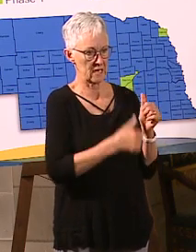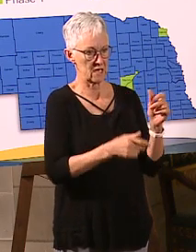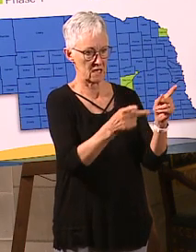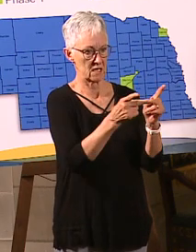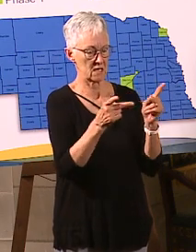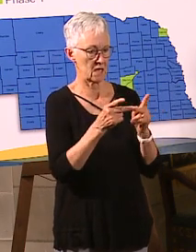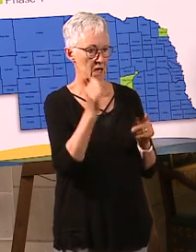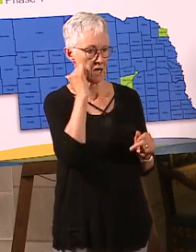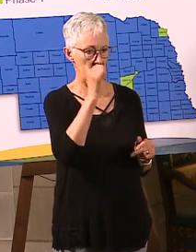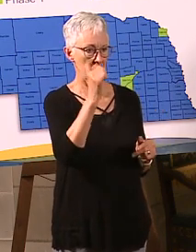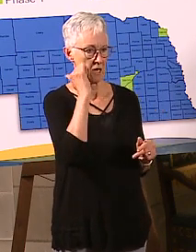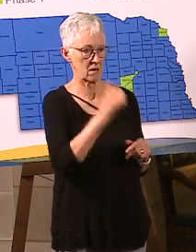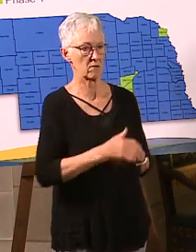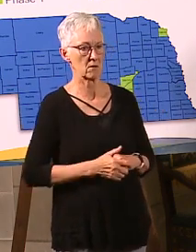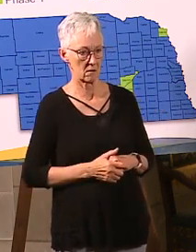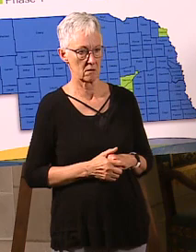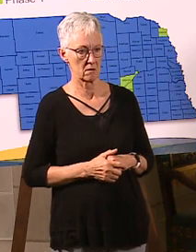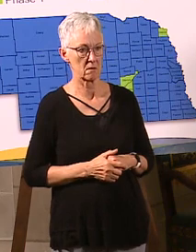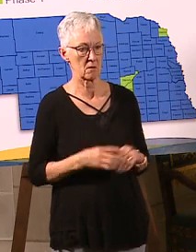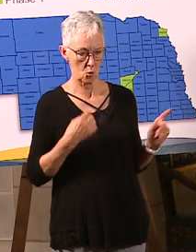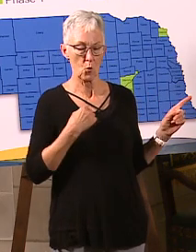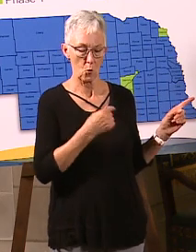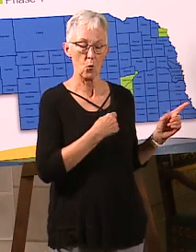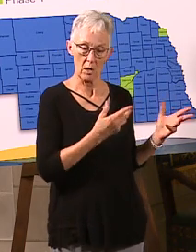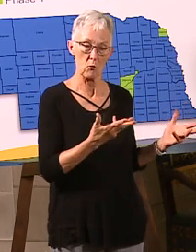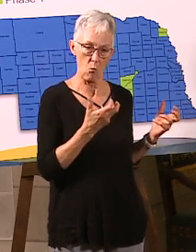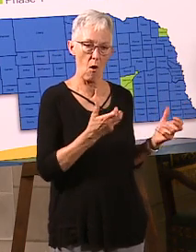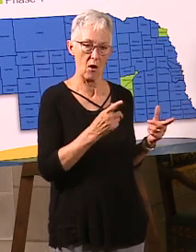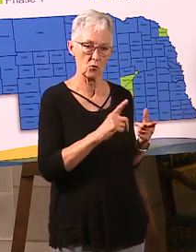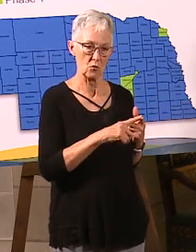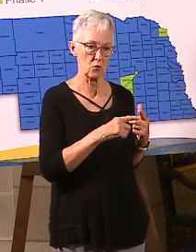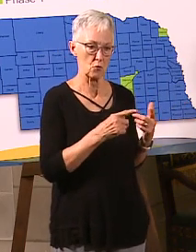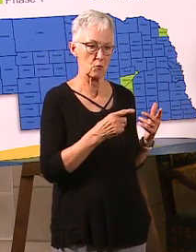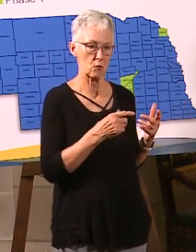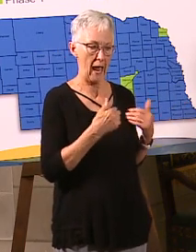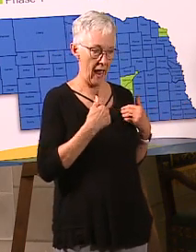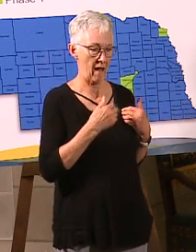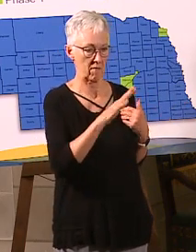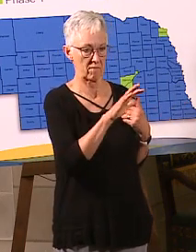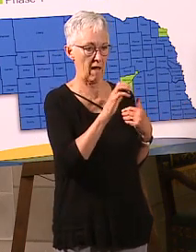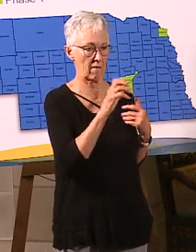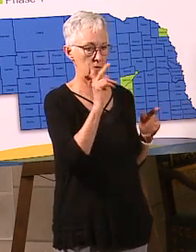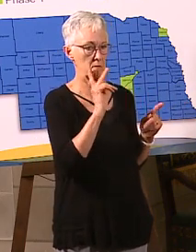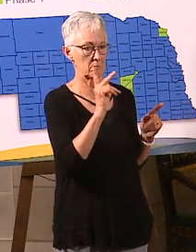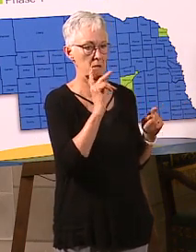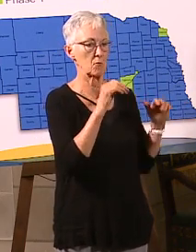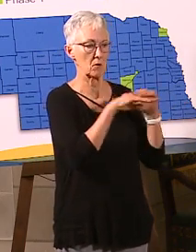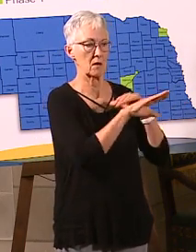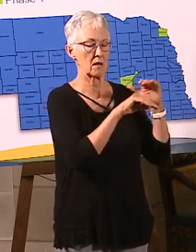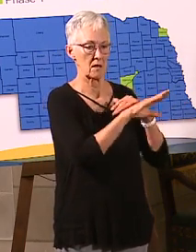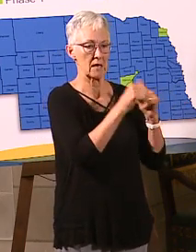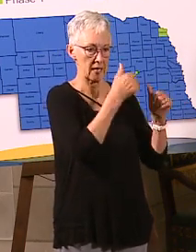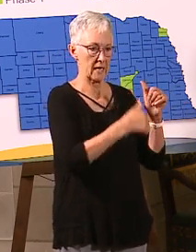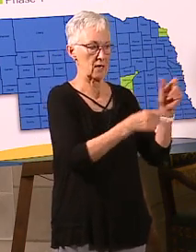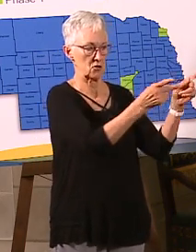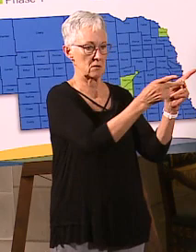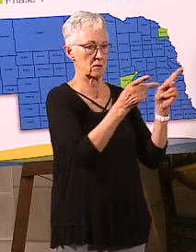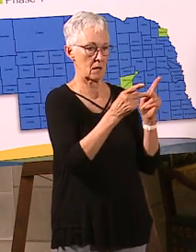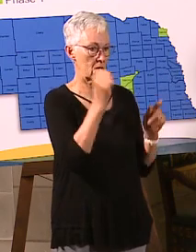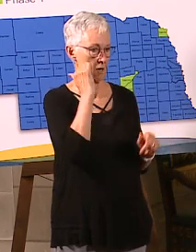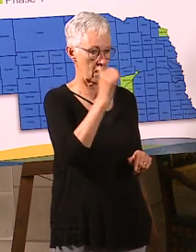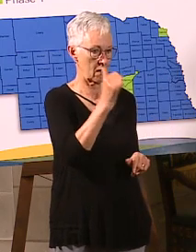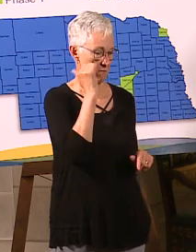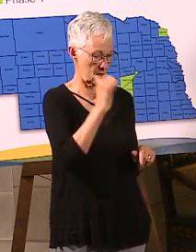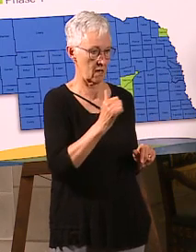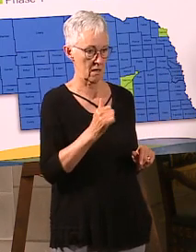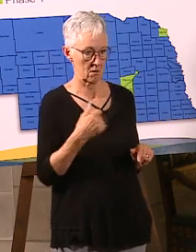still want to get that up to 500 sites per day. You're absolutely right, Paul. We want to continue to get more people processed and get more swabbed